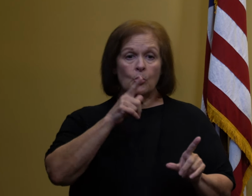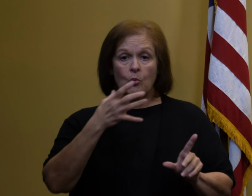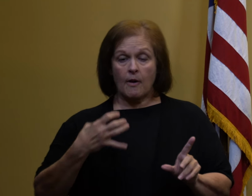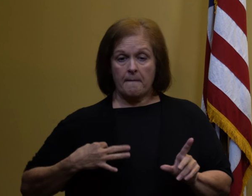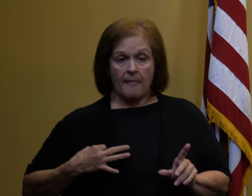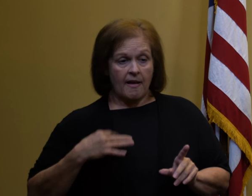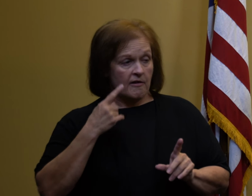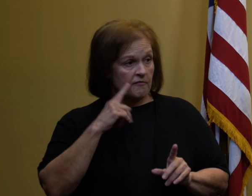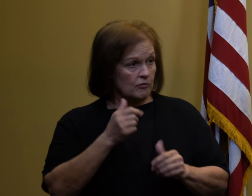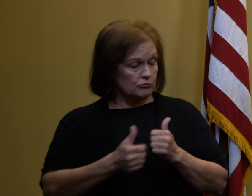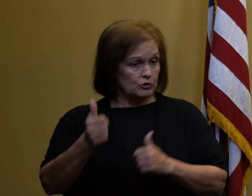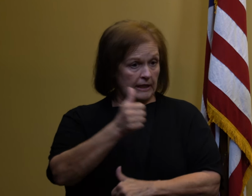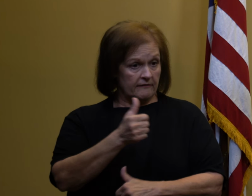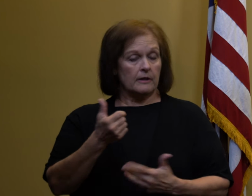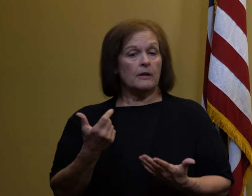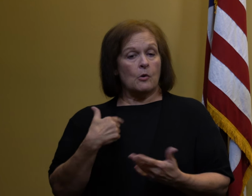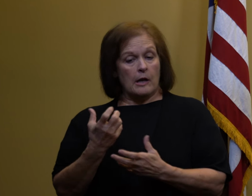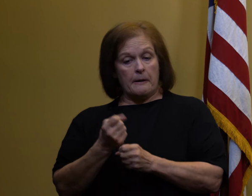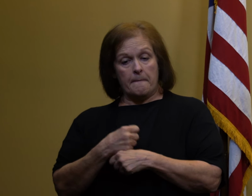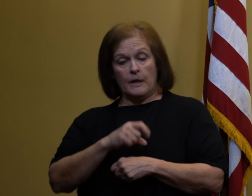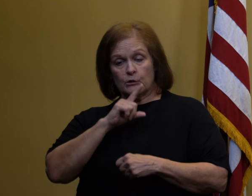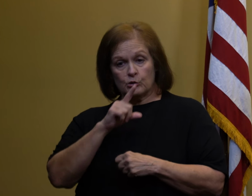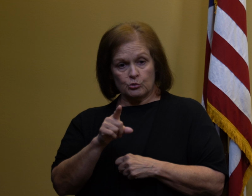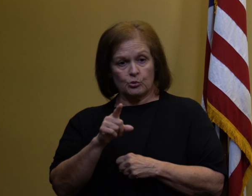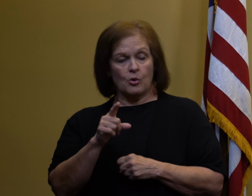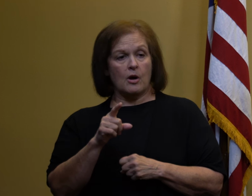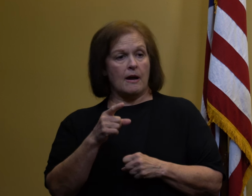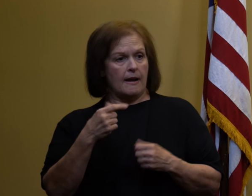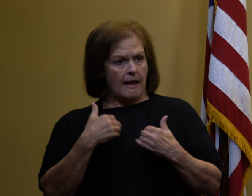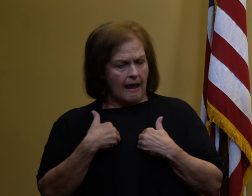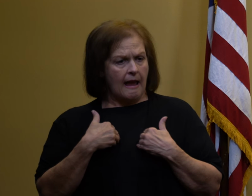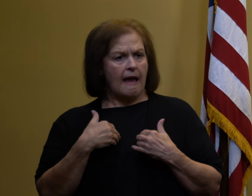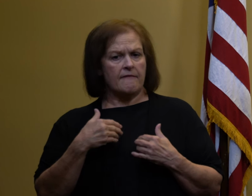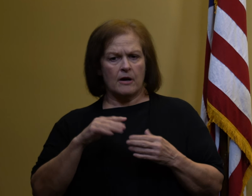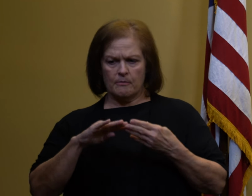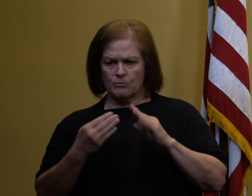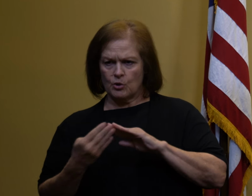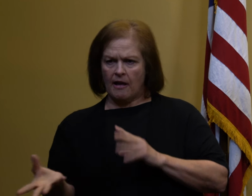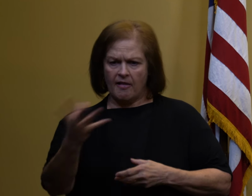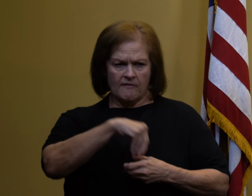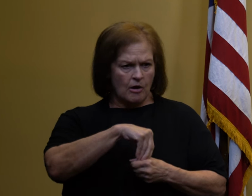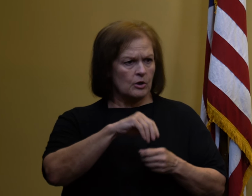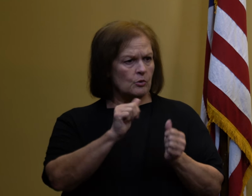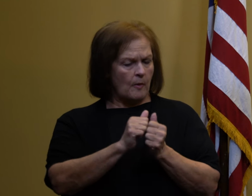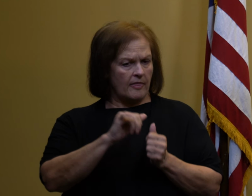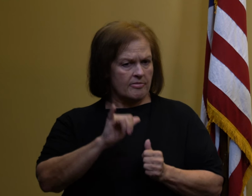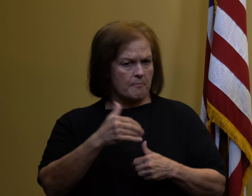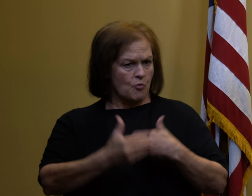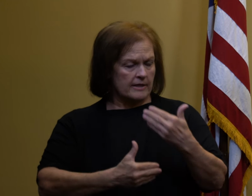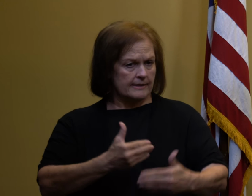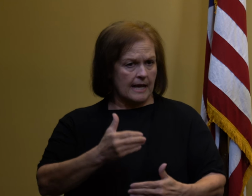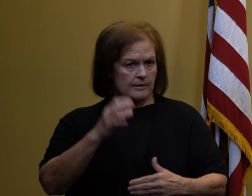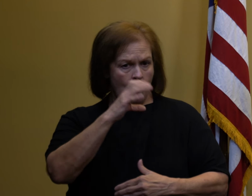fully. Also making sure that we had of course, robust community engagement through the process